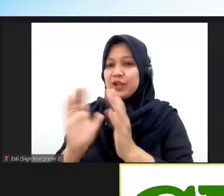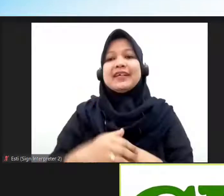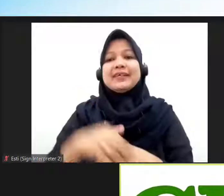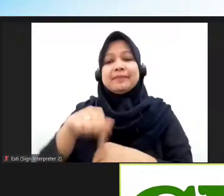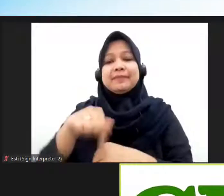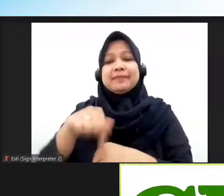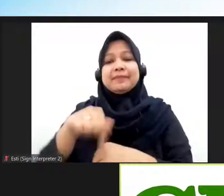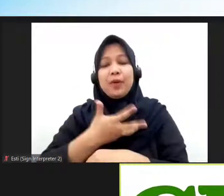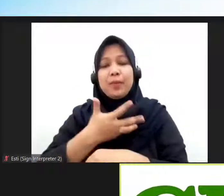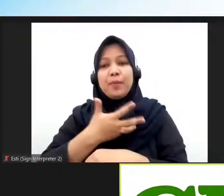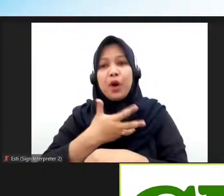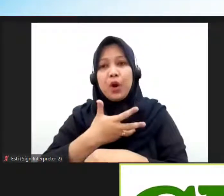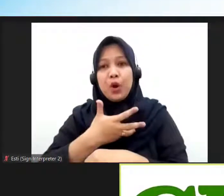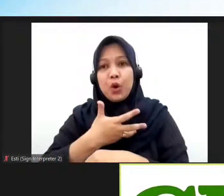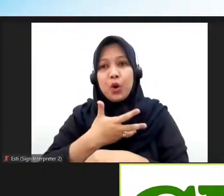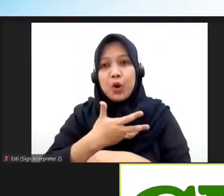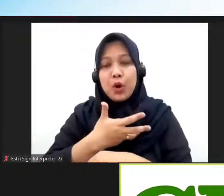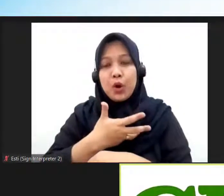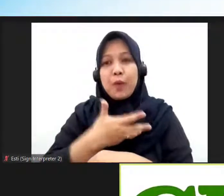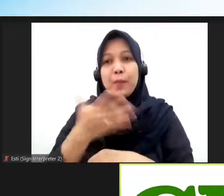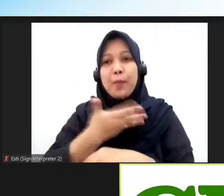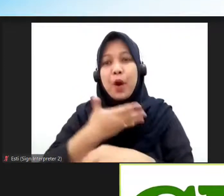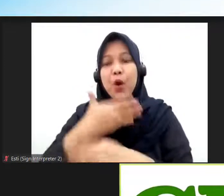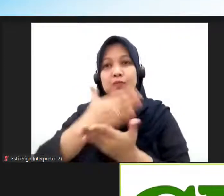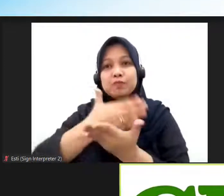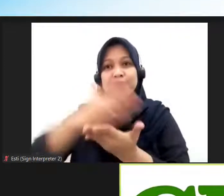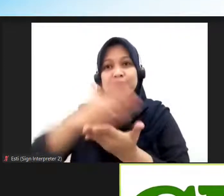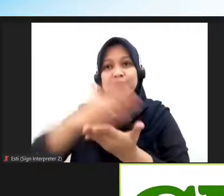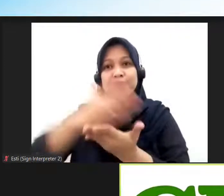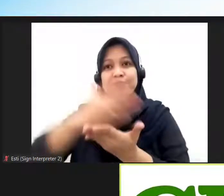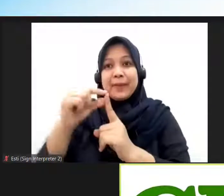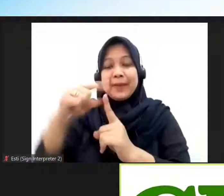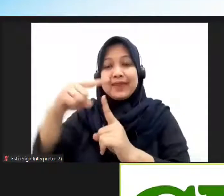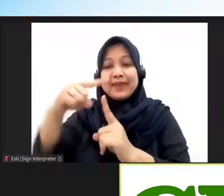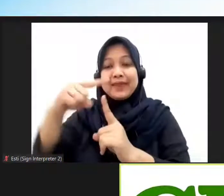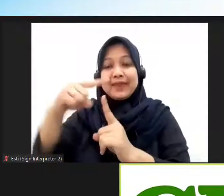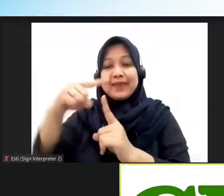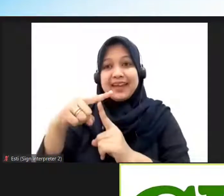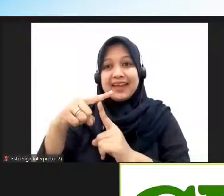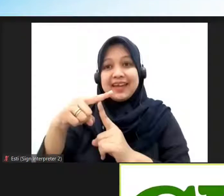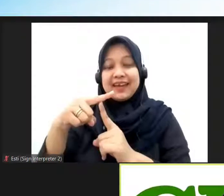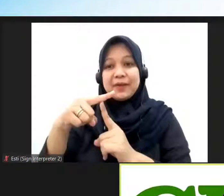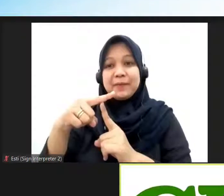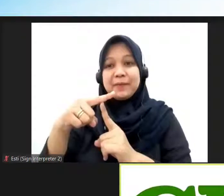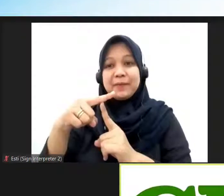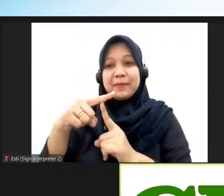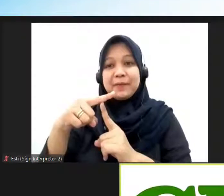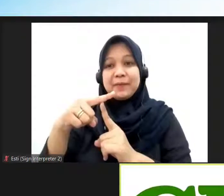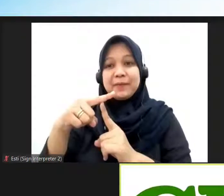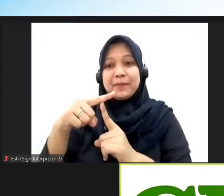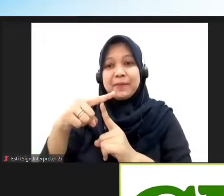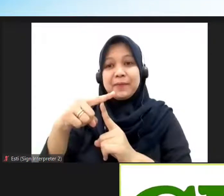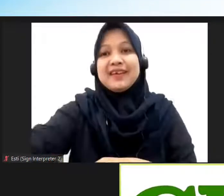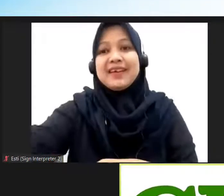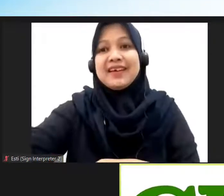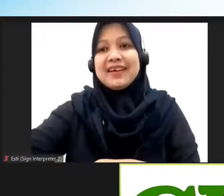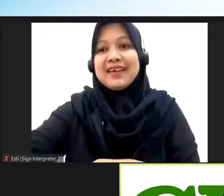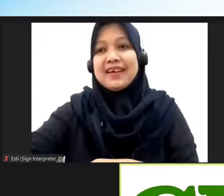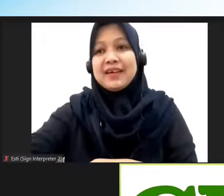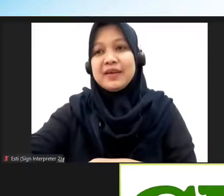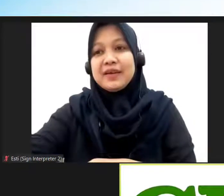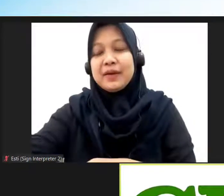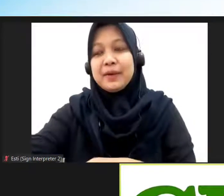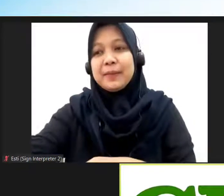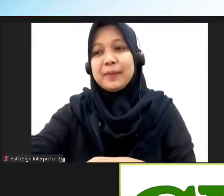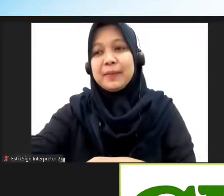the PowerPoint and slide is coming up, I will already start so that time is